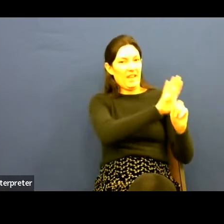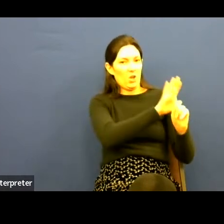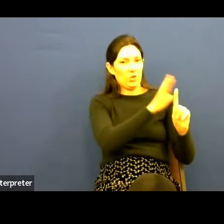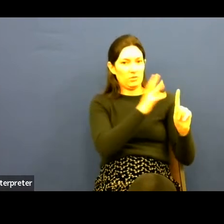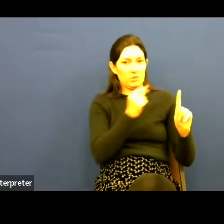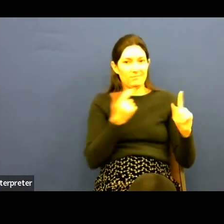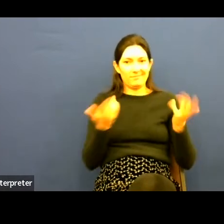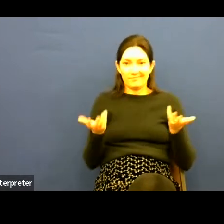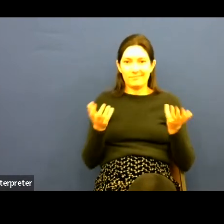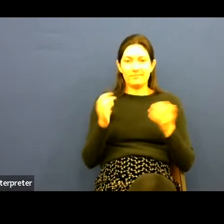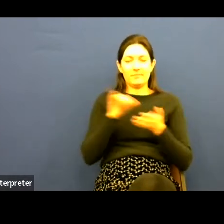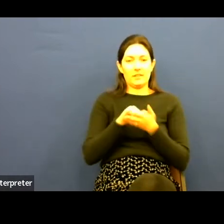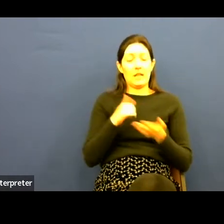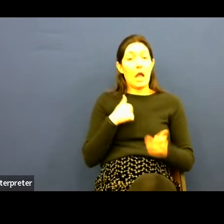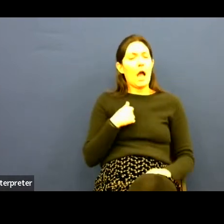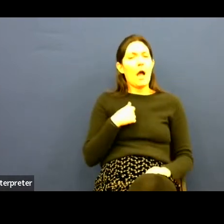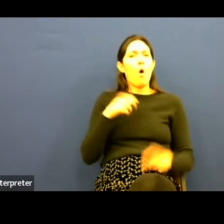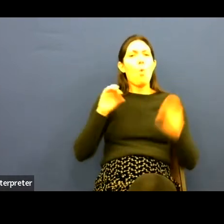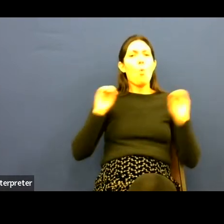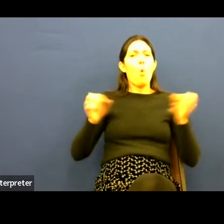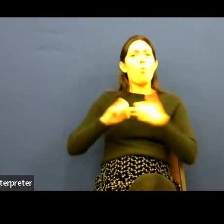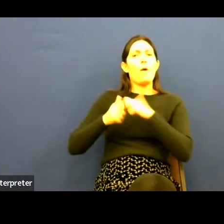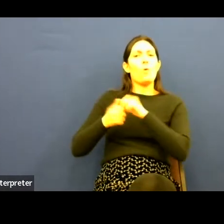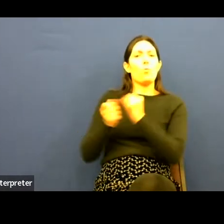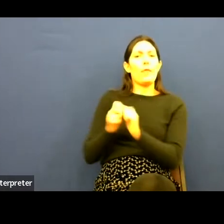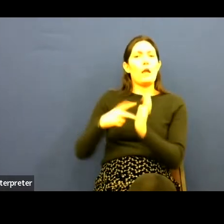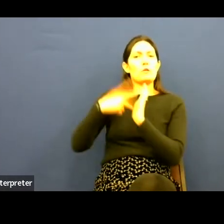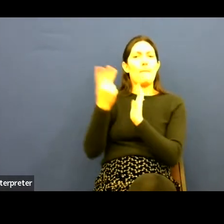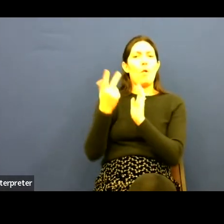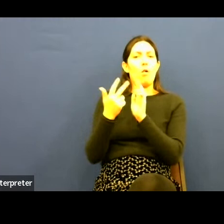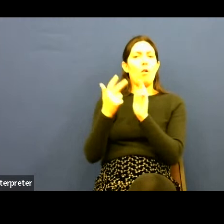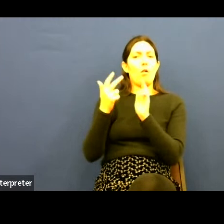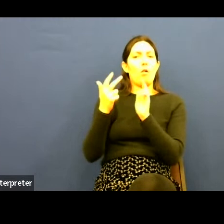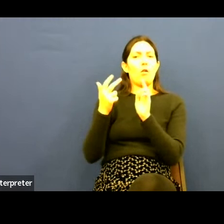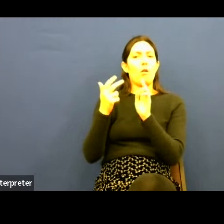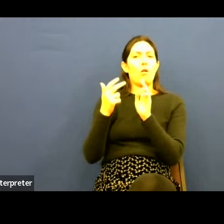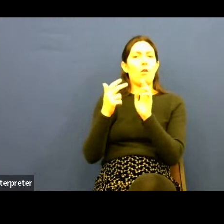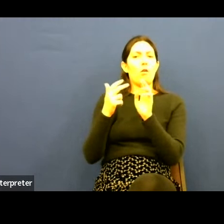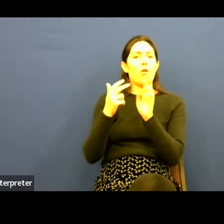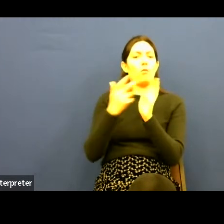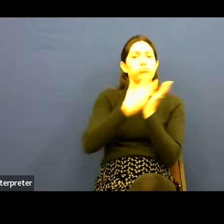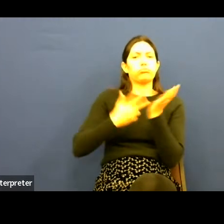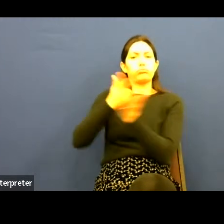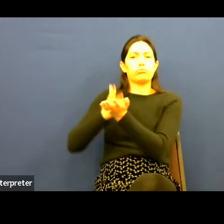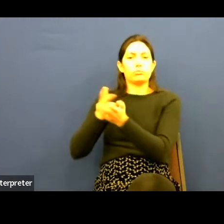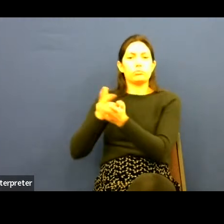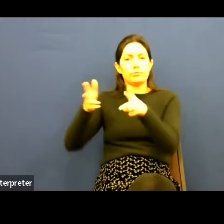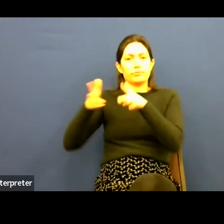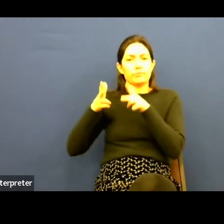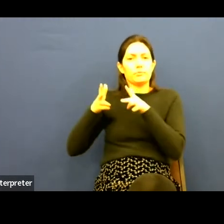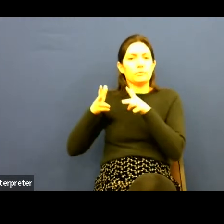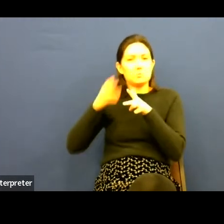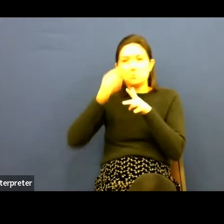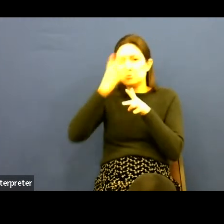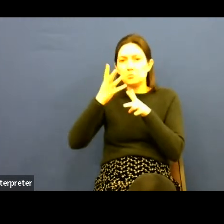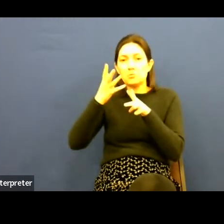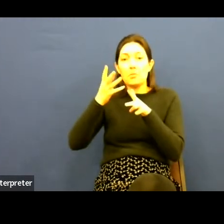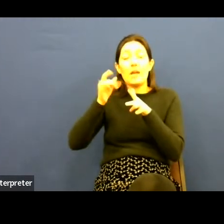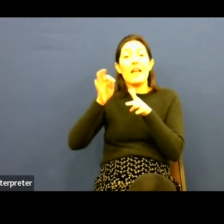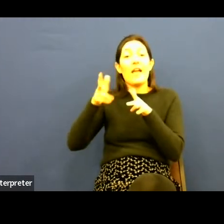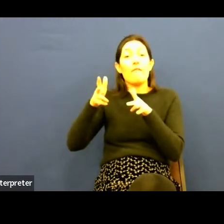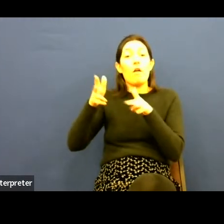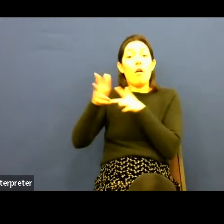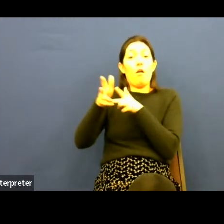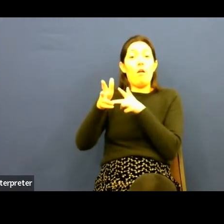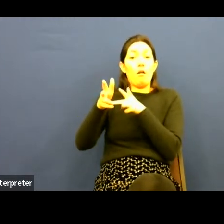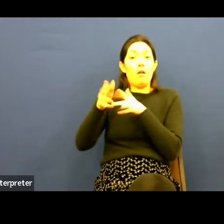have a problem with the double stack. I'm just saying it's a very short double stack. And I'm wondering if you straighten that out some, again, if it